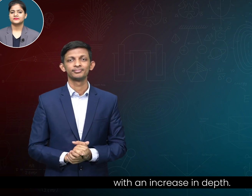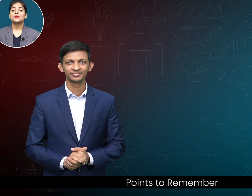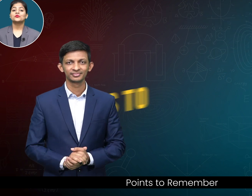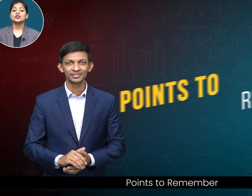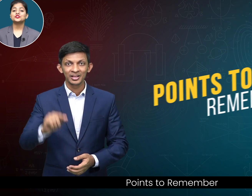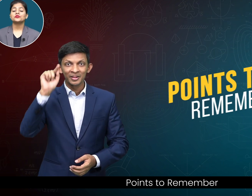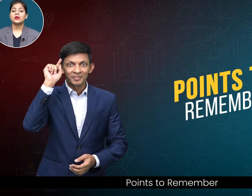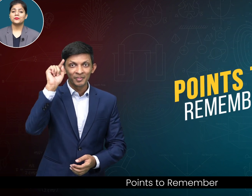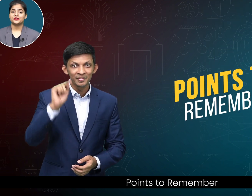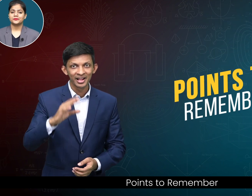Points to remember.